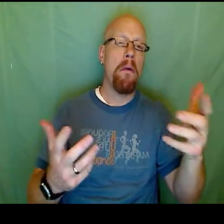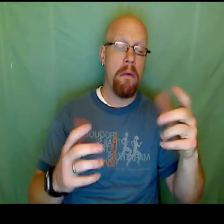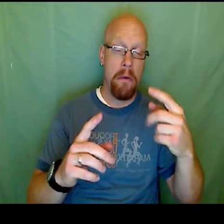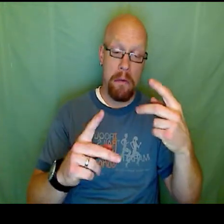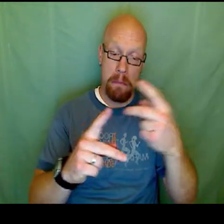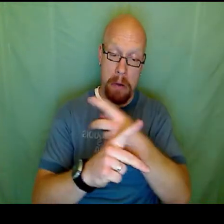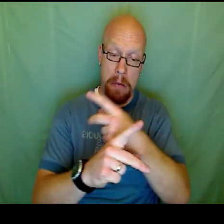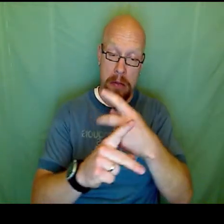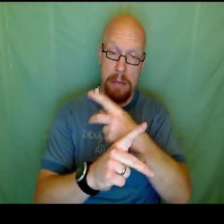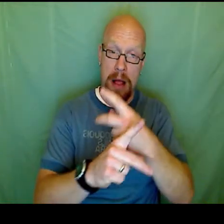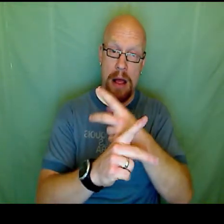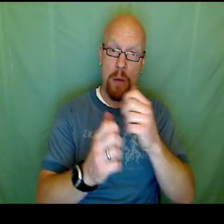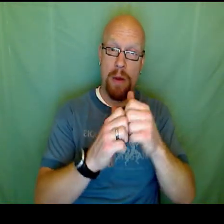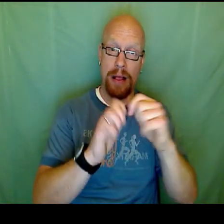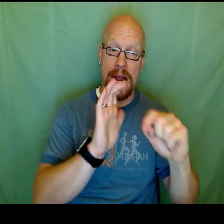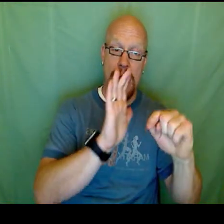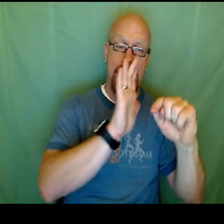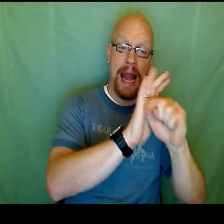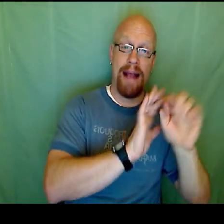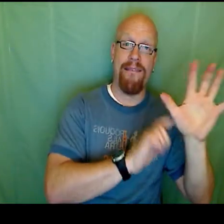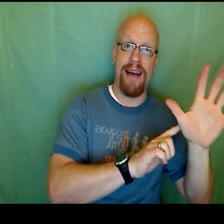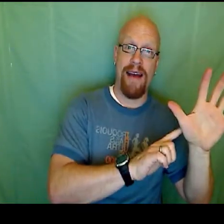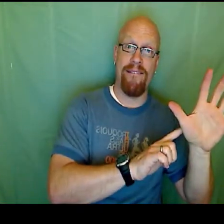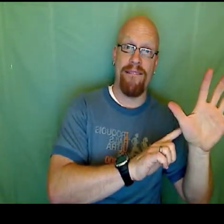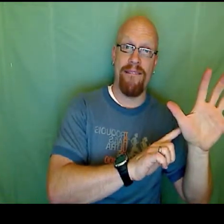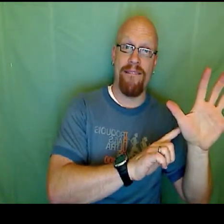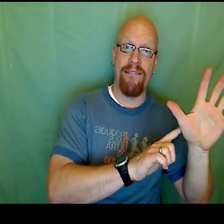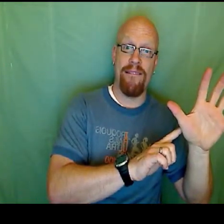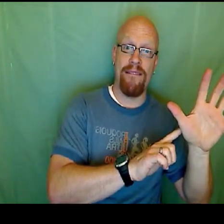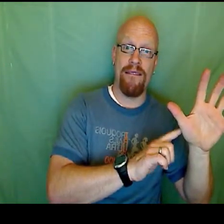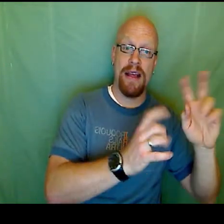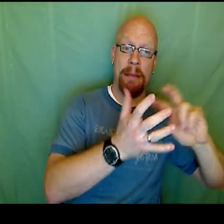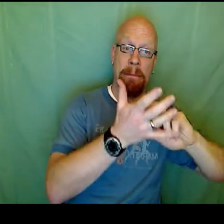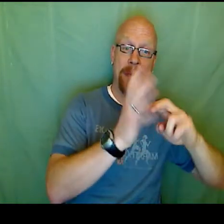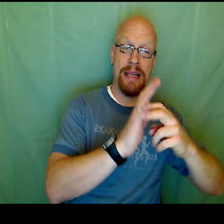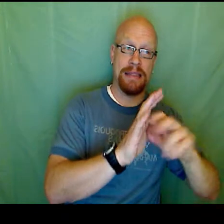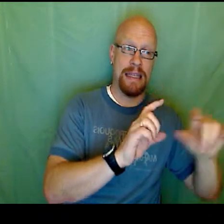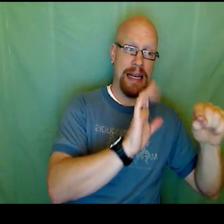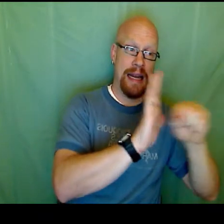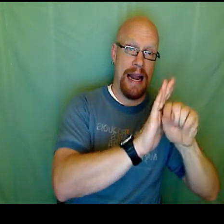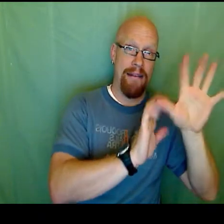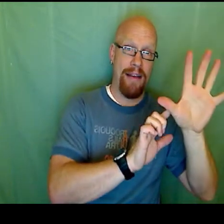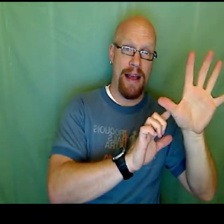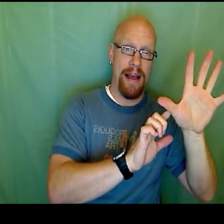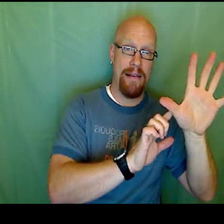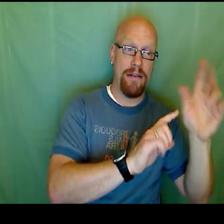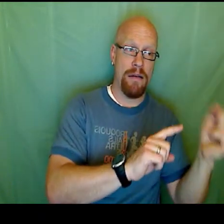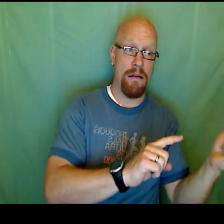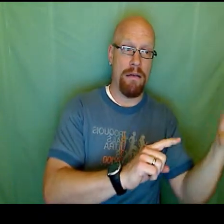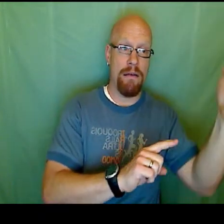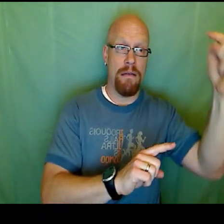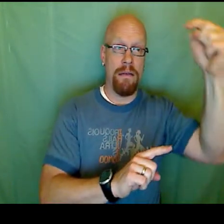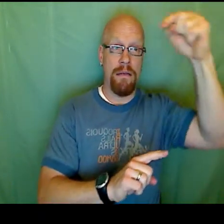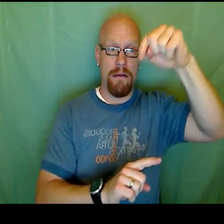a positive 5y. Well, if I multiply it by a negative 5,